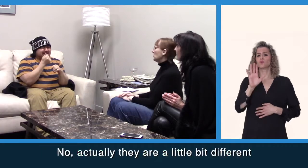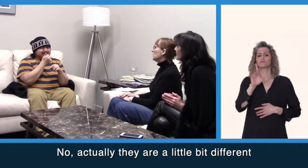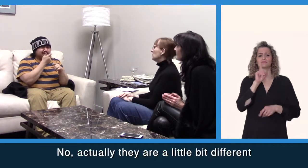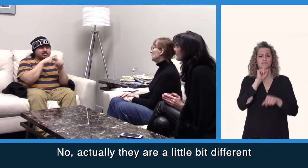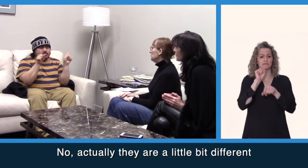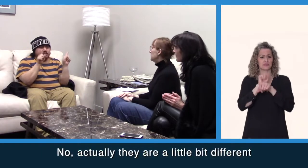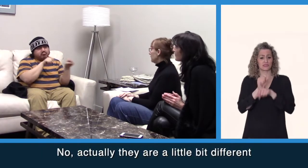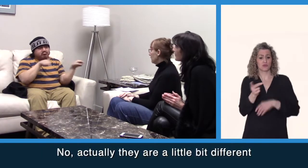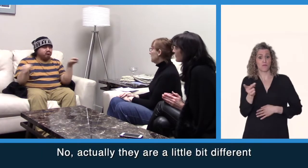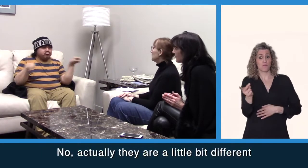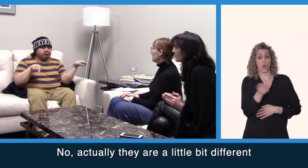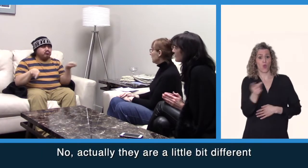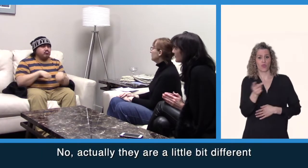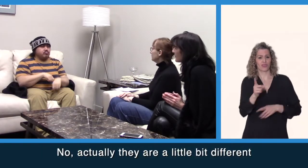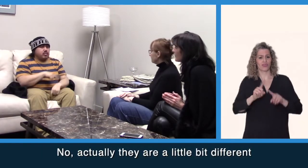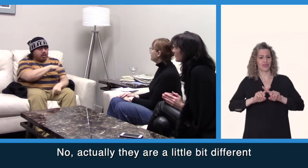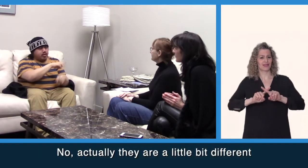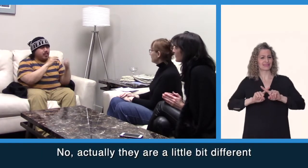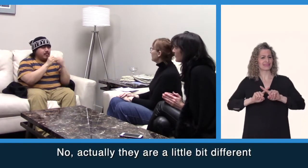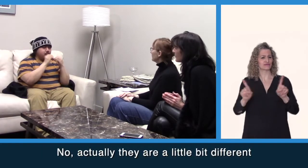Well, no, actually they're a little bit different.